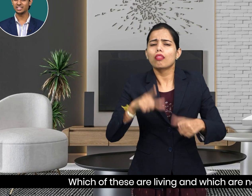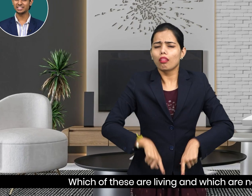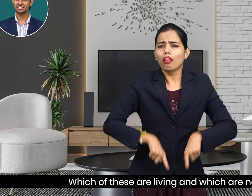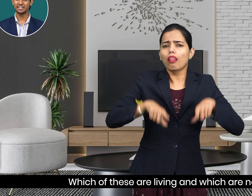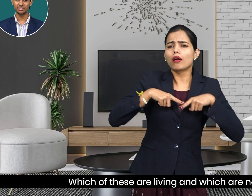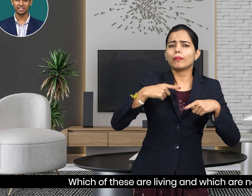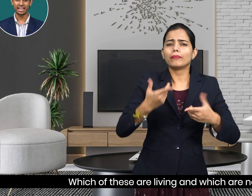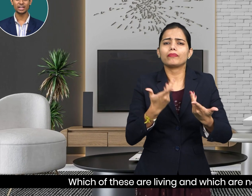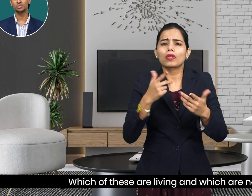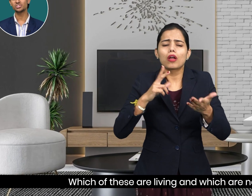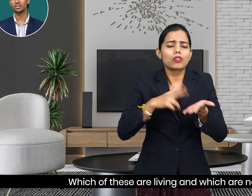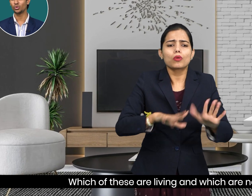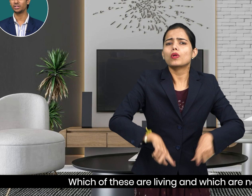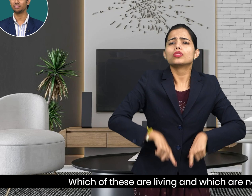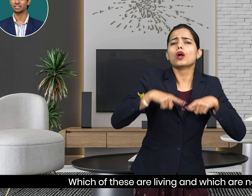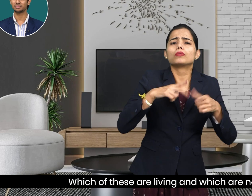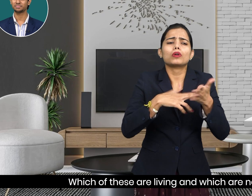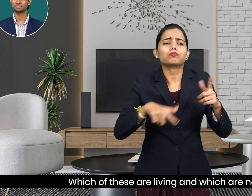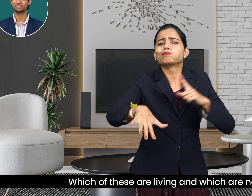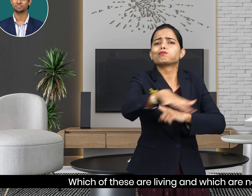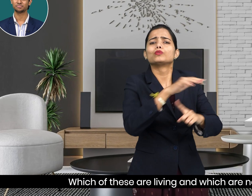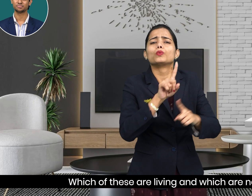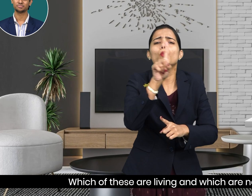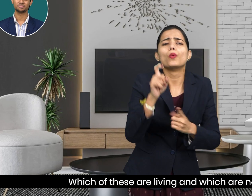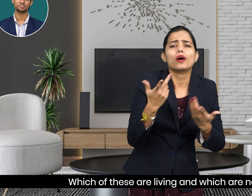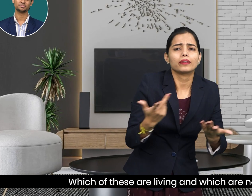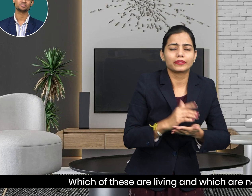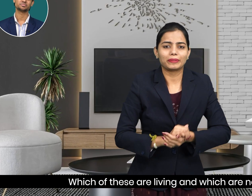Which of these are living and which are non-living?